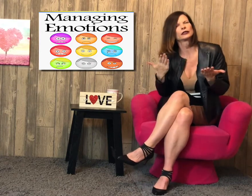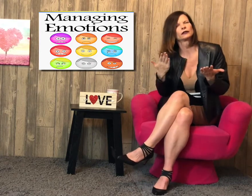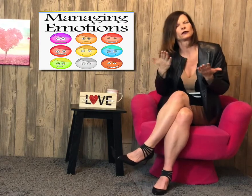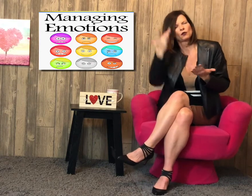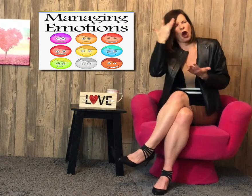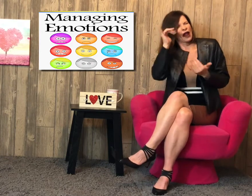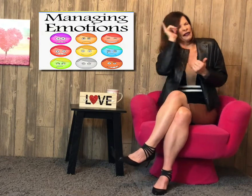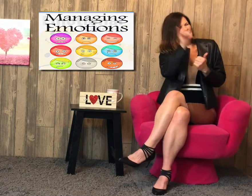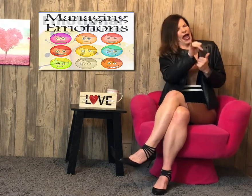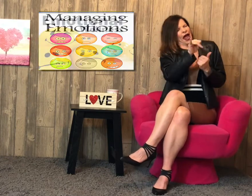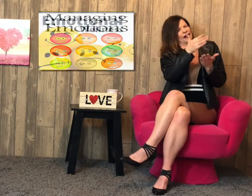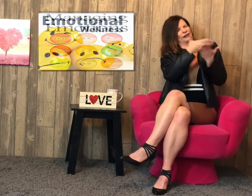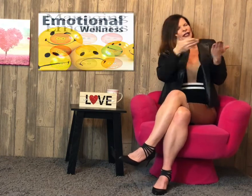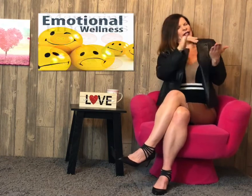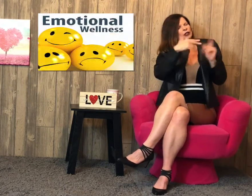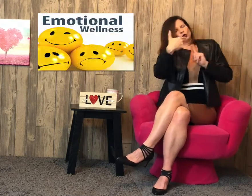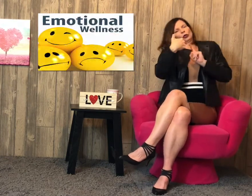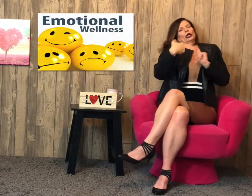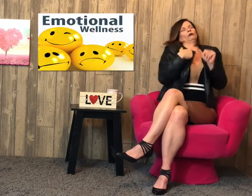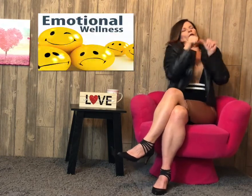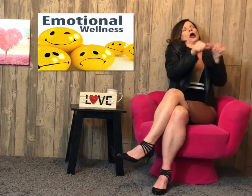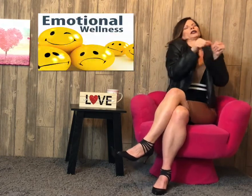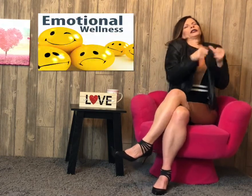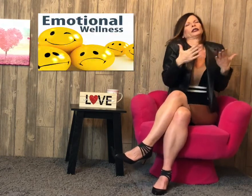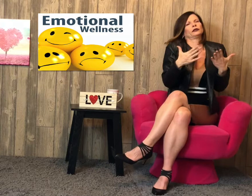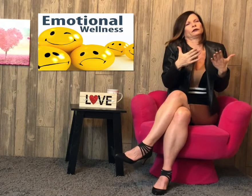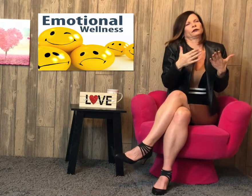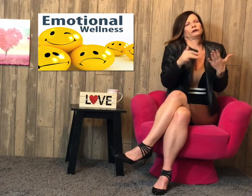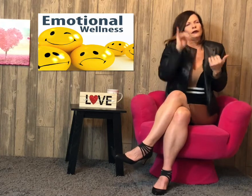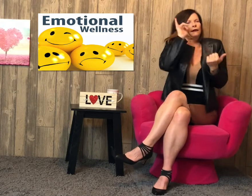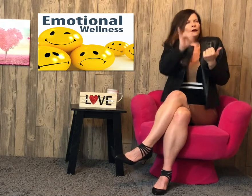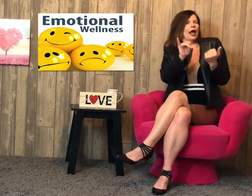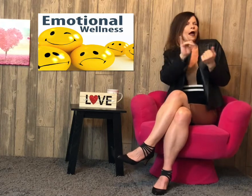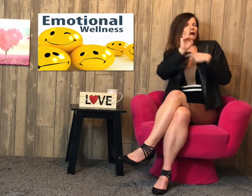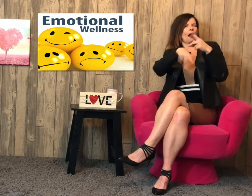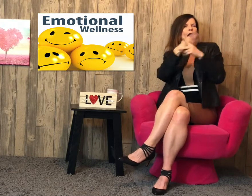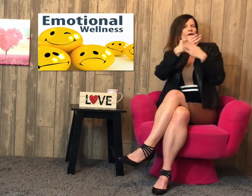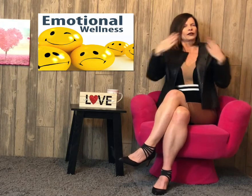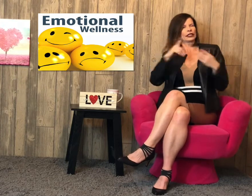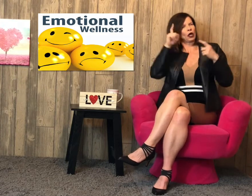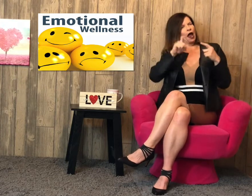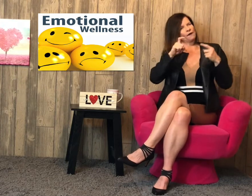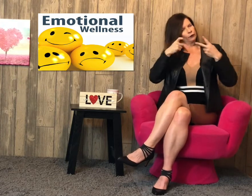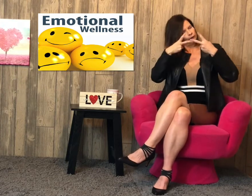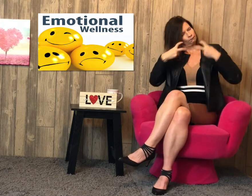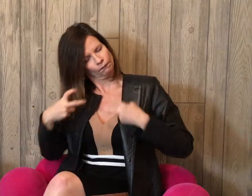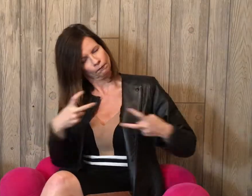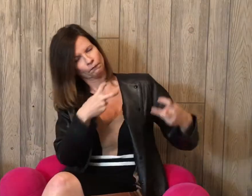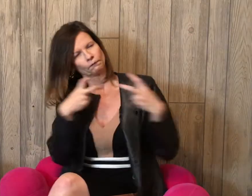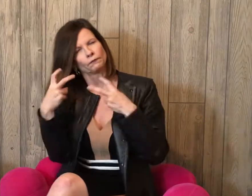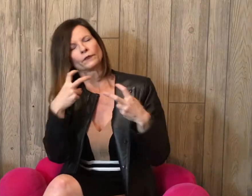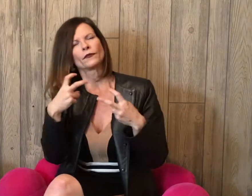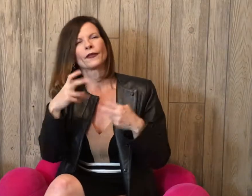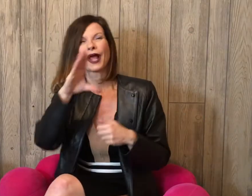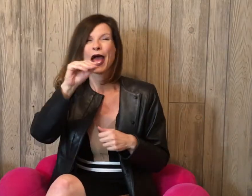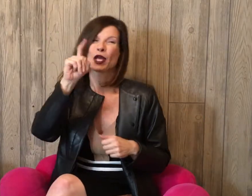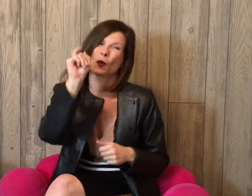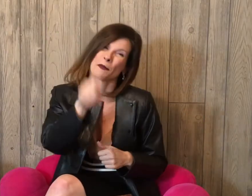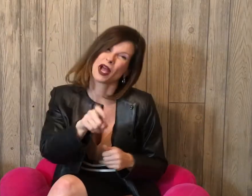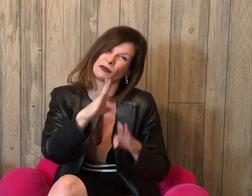get frustrated so easily? Why is this thing tearing me down? These are the kinds of questions we need to ask ourselves, and